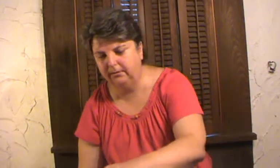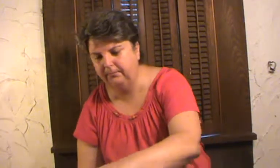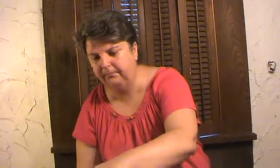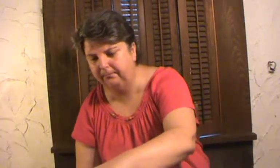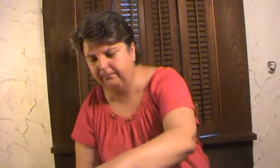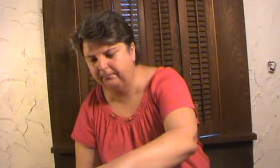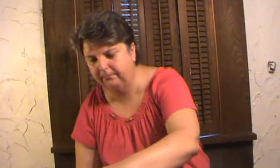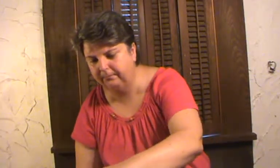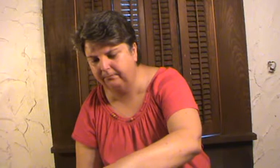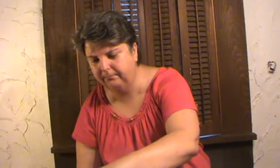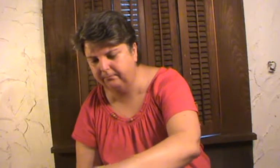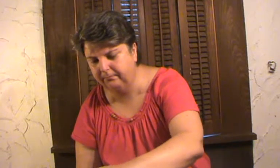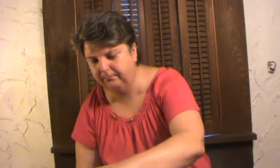Um,